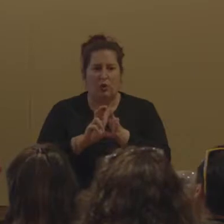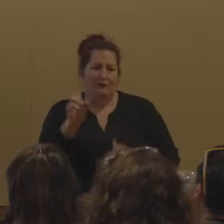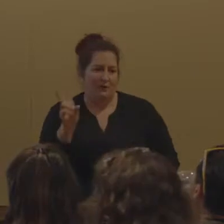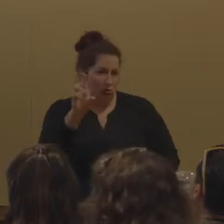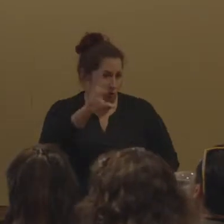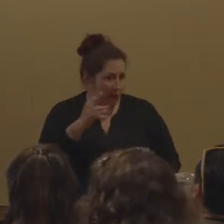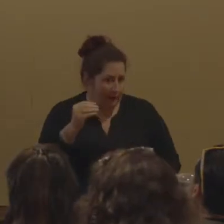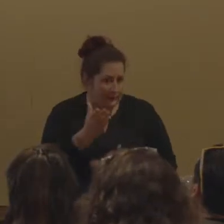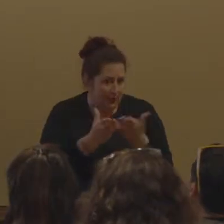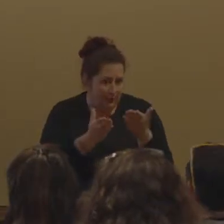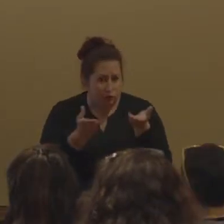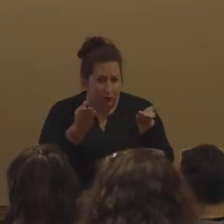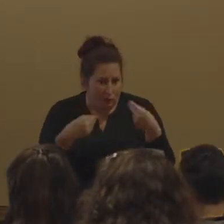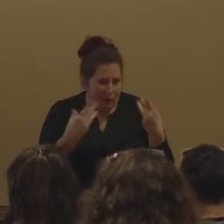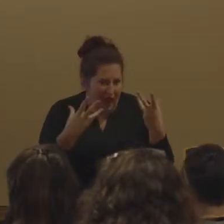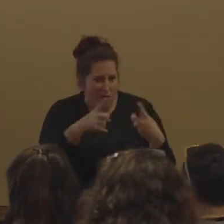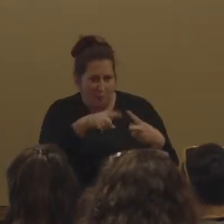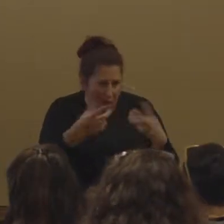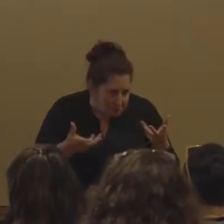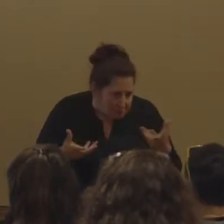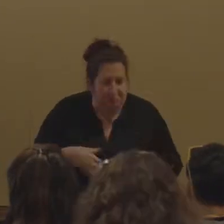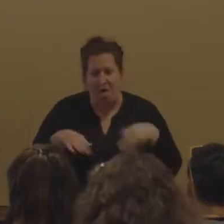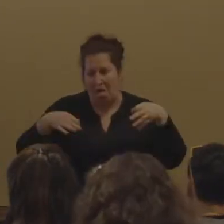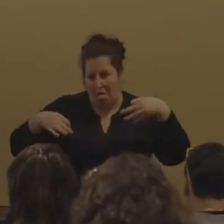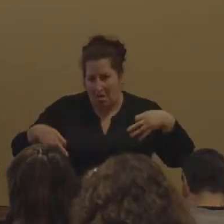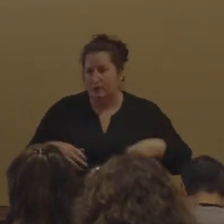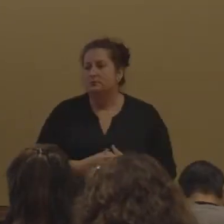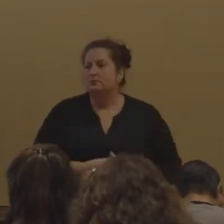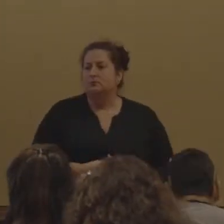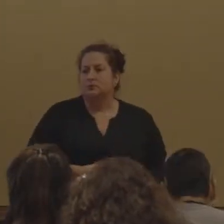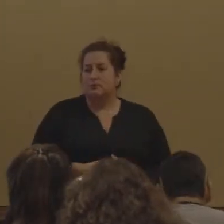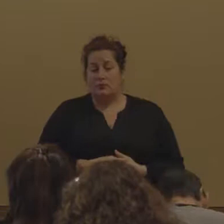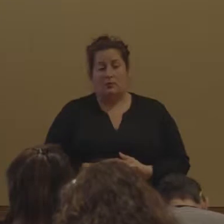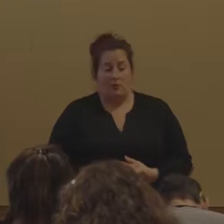we're about and some of the services that we provide. Just for,